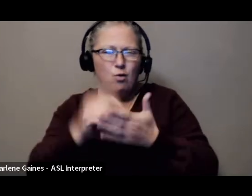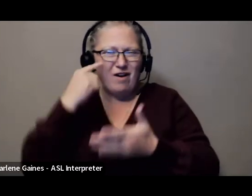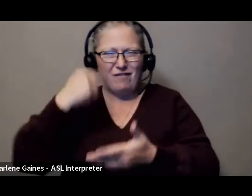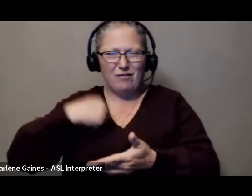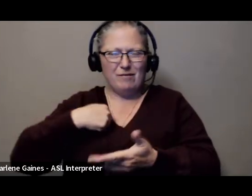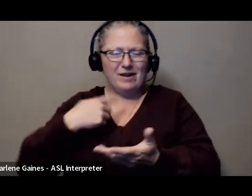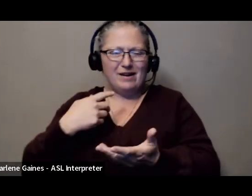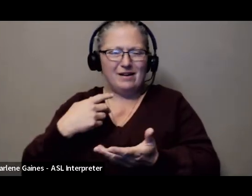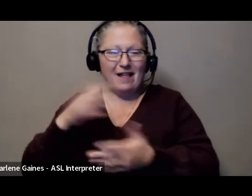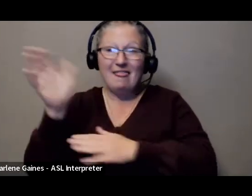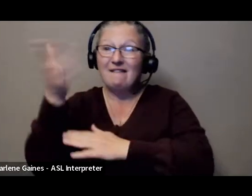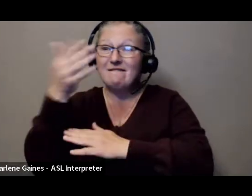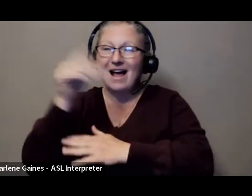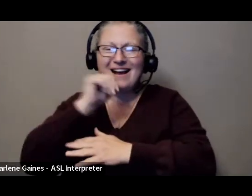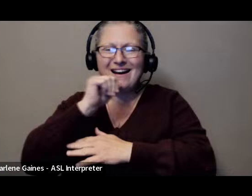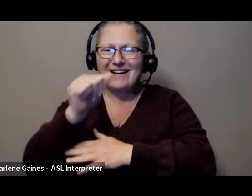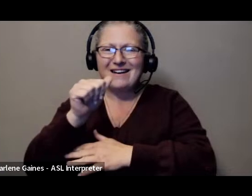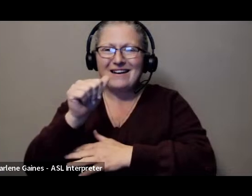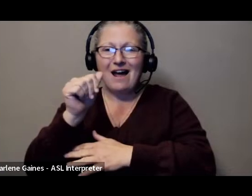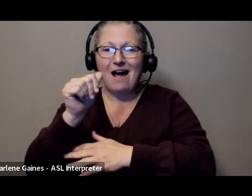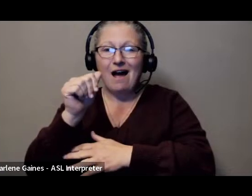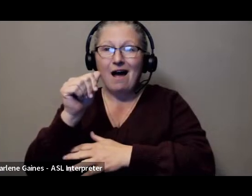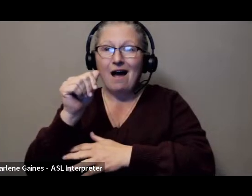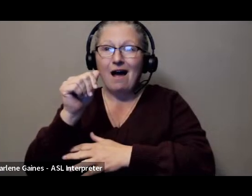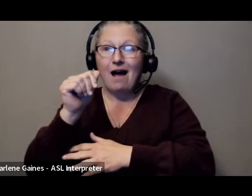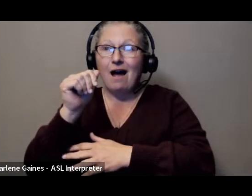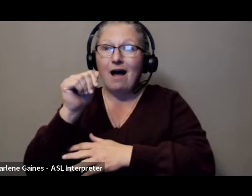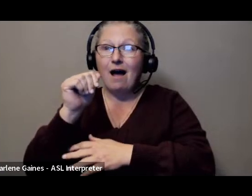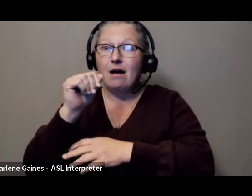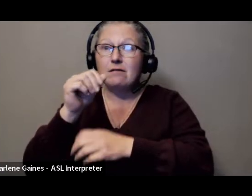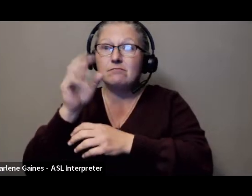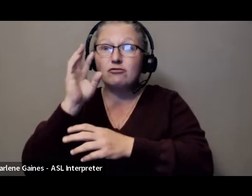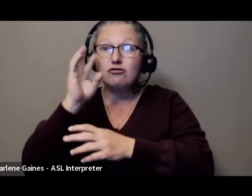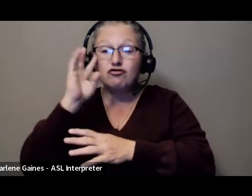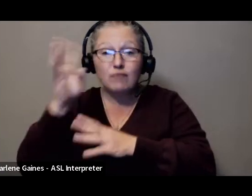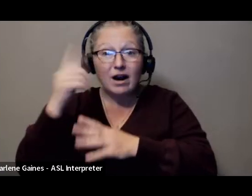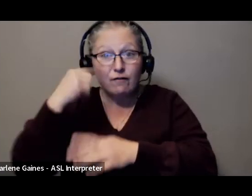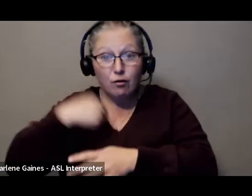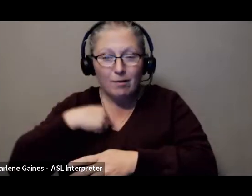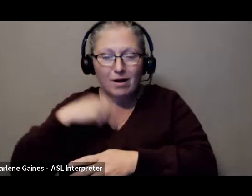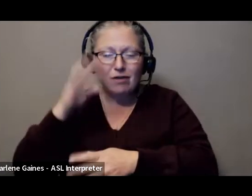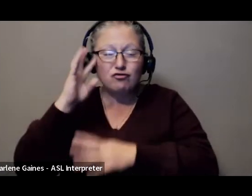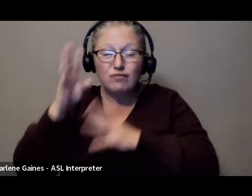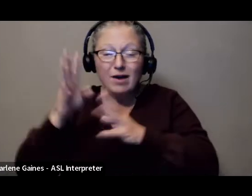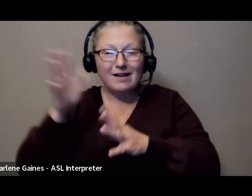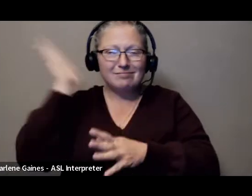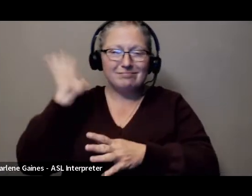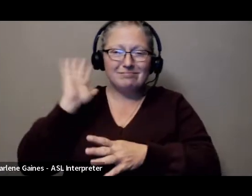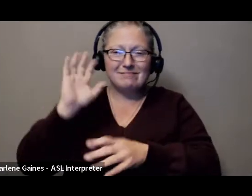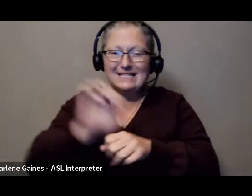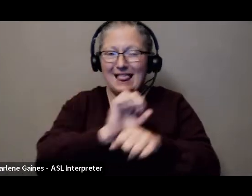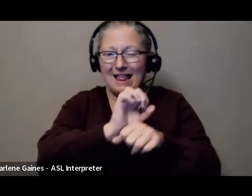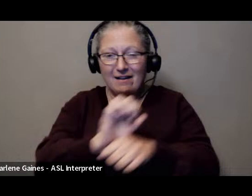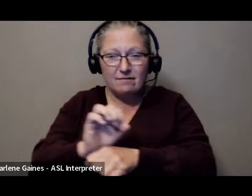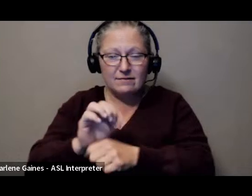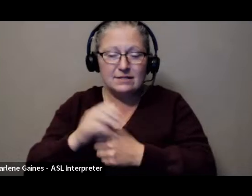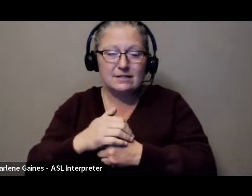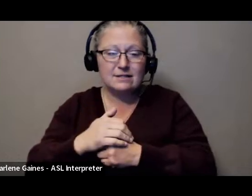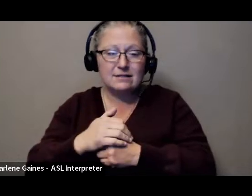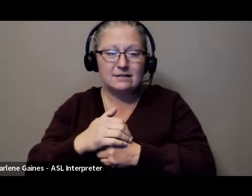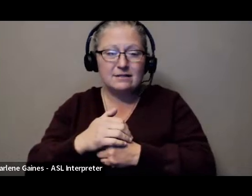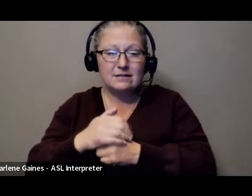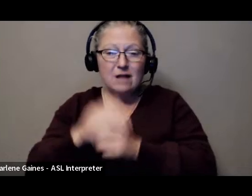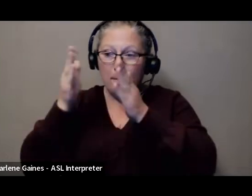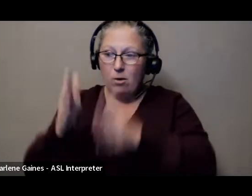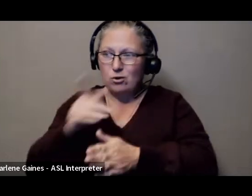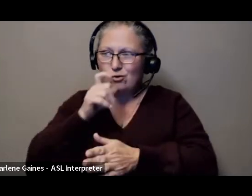either. The flag was not created for me. It was created at a time when there were slaves by a person who